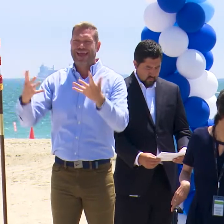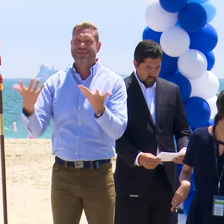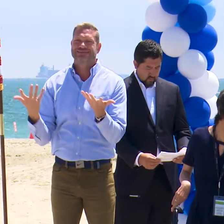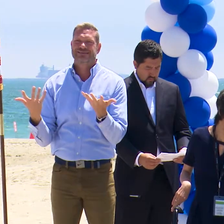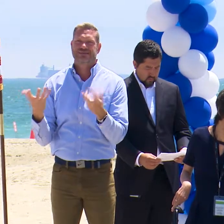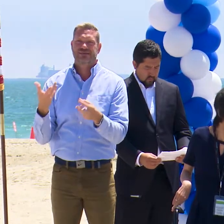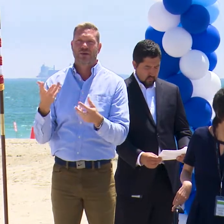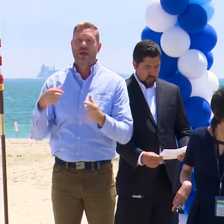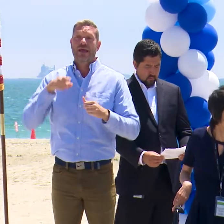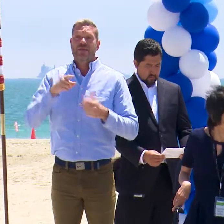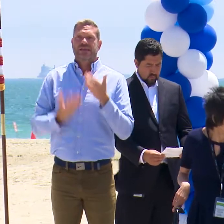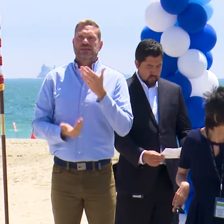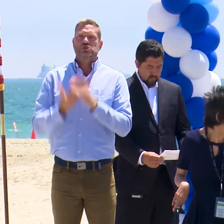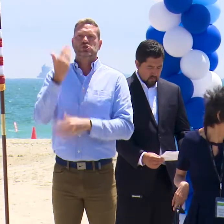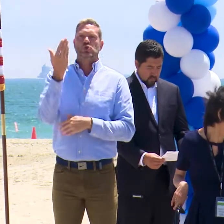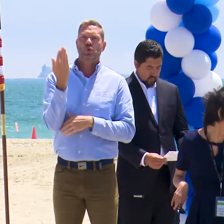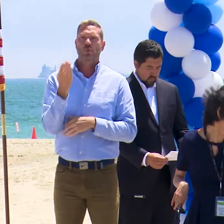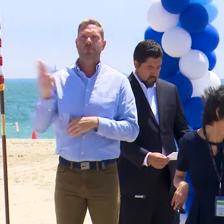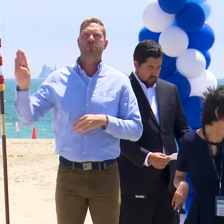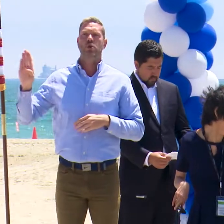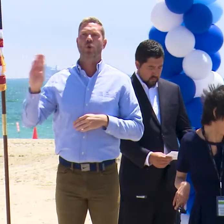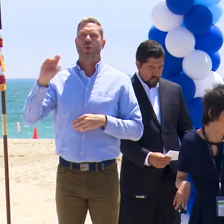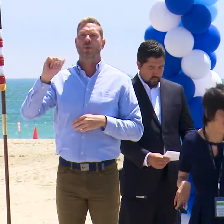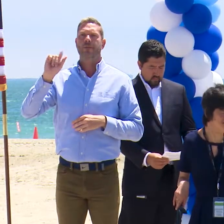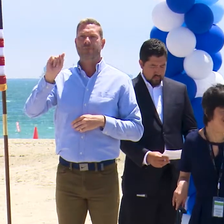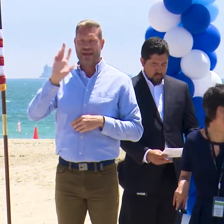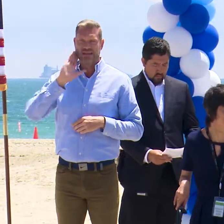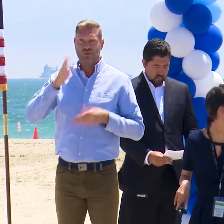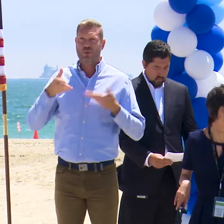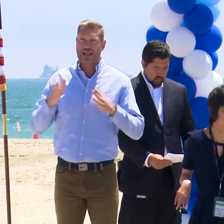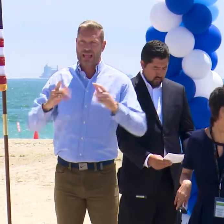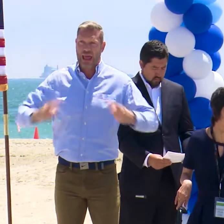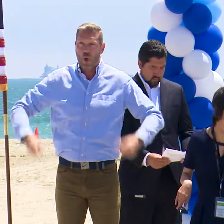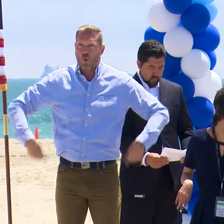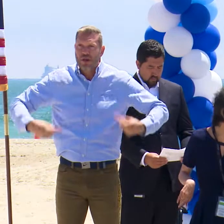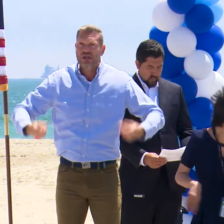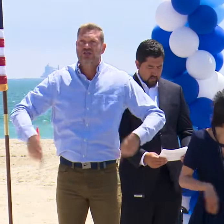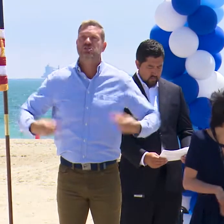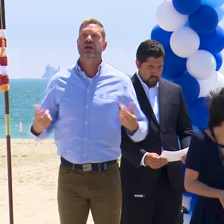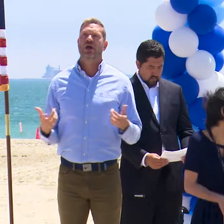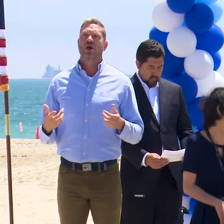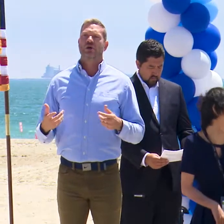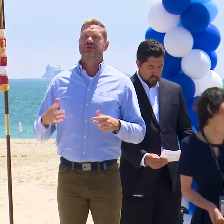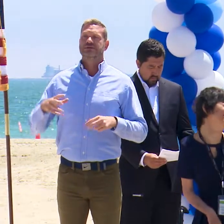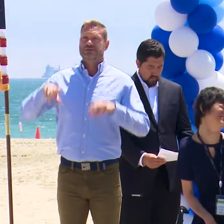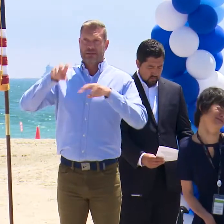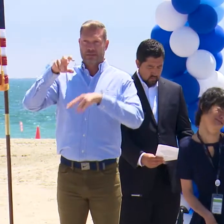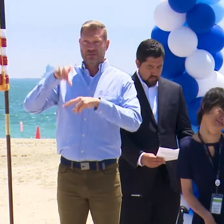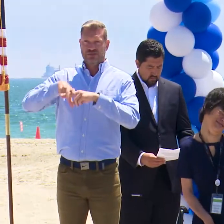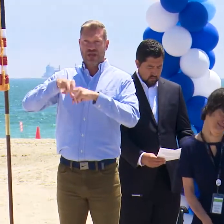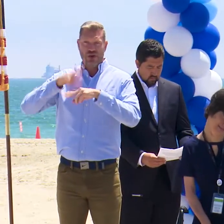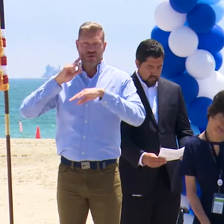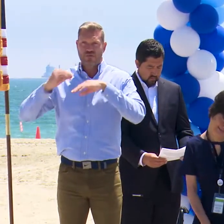mobility mats will allow users of wheelchairs, beach access chairs, walkers, strollers to